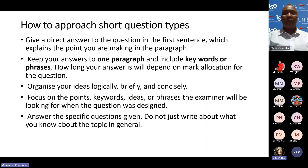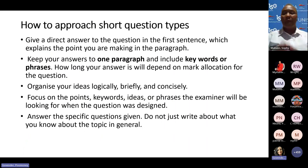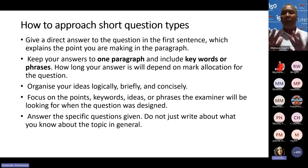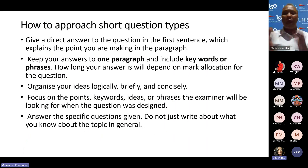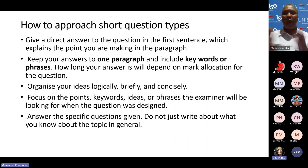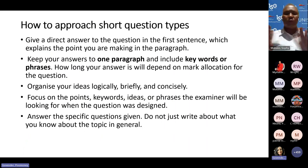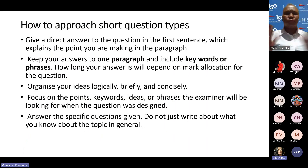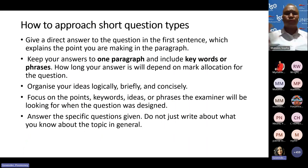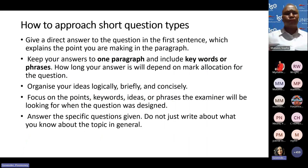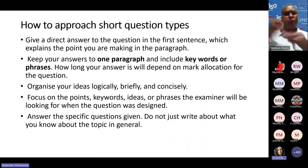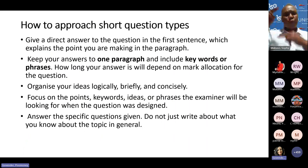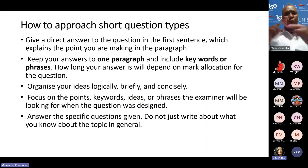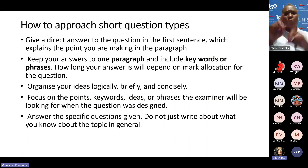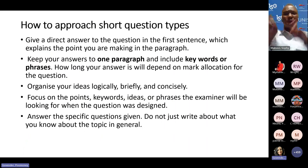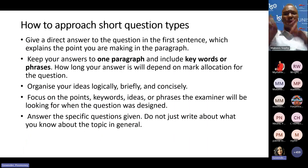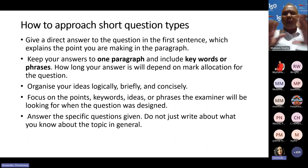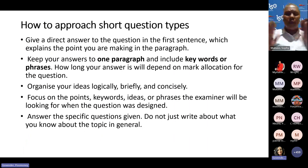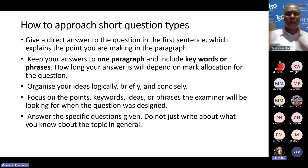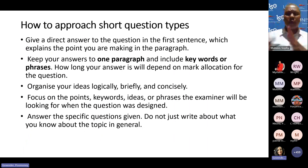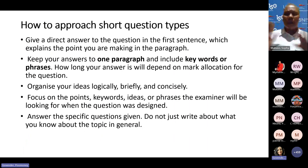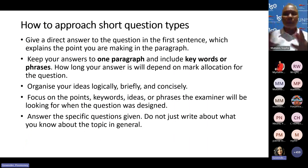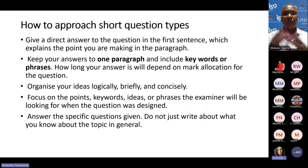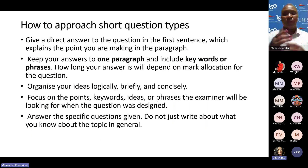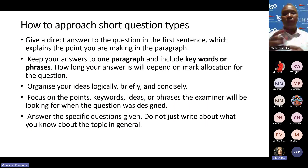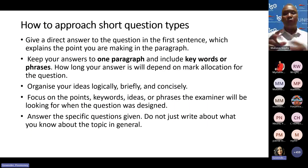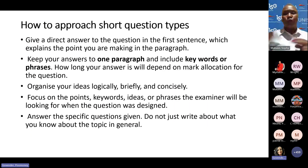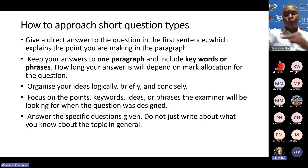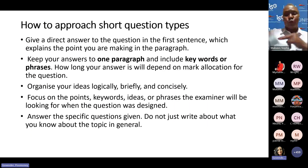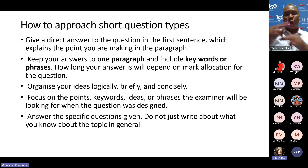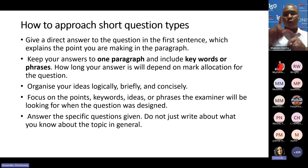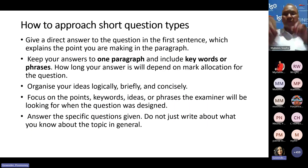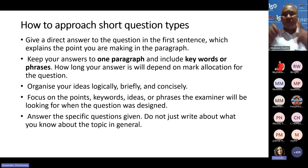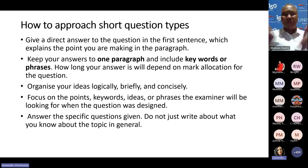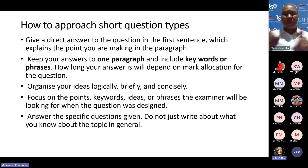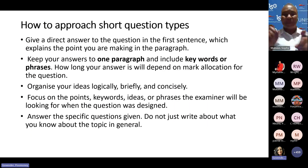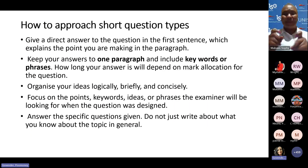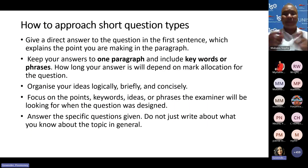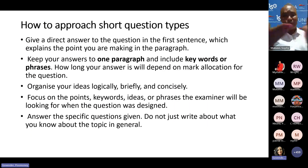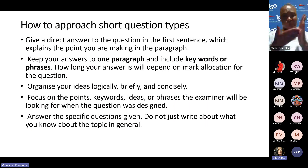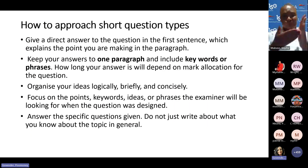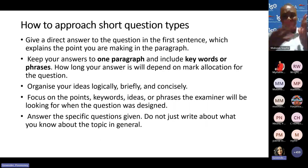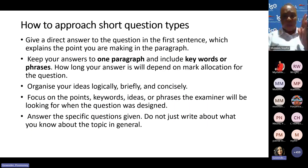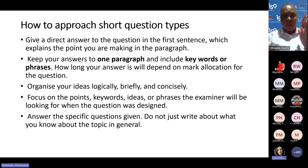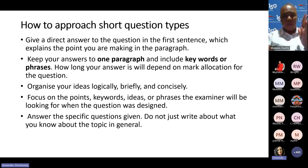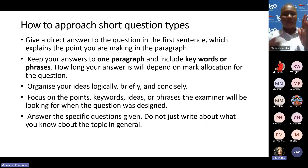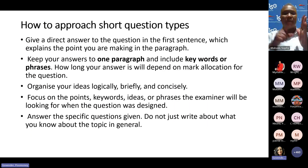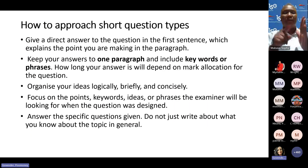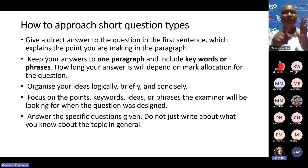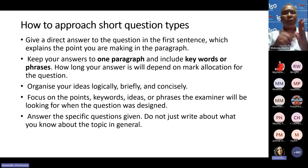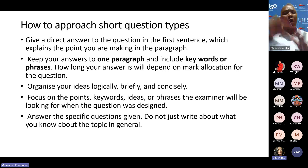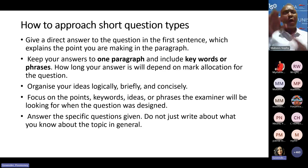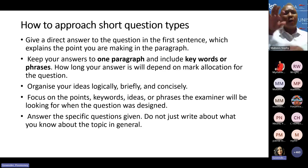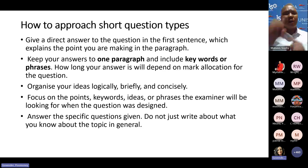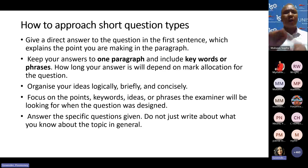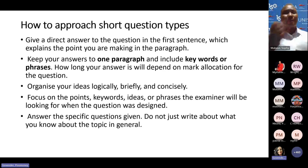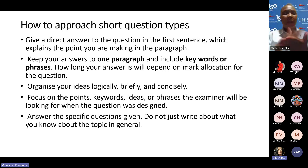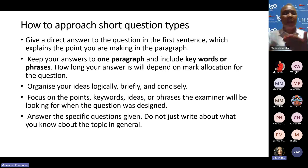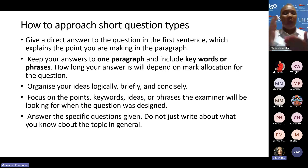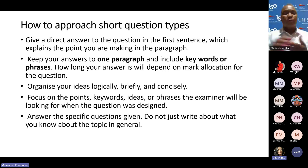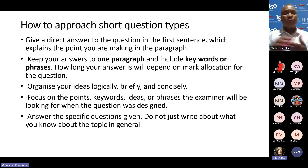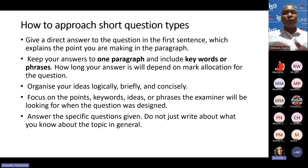your short questions. If you have short question types, colleagues, you'll find that in some of your exam